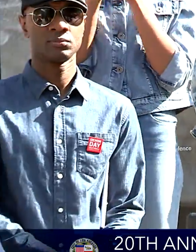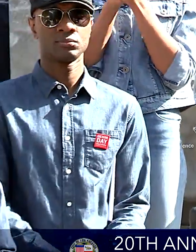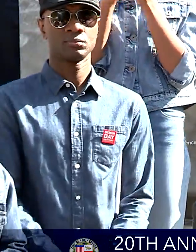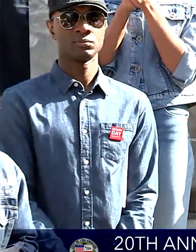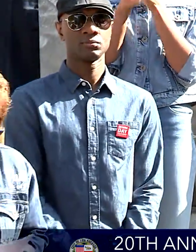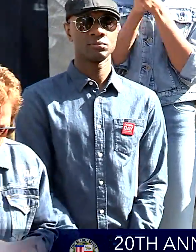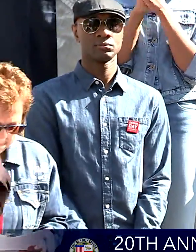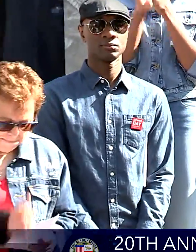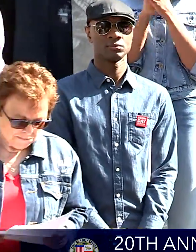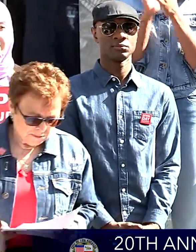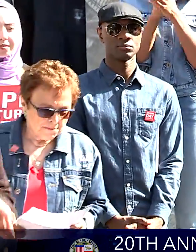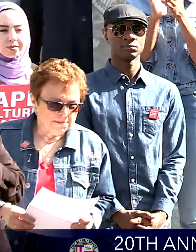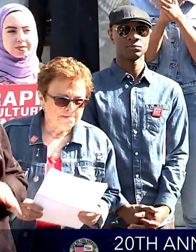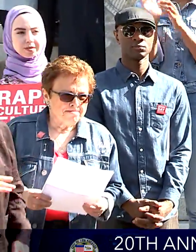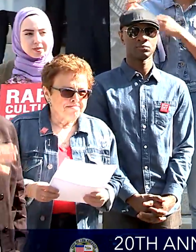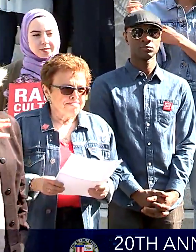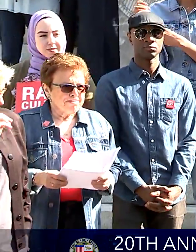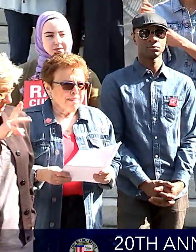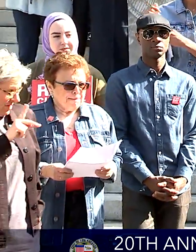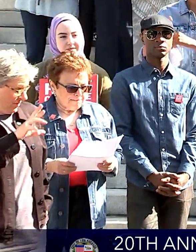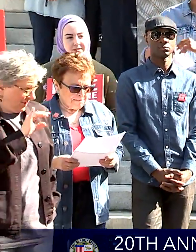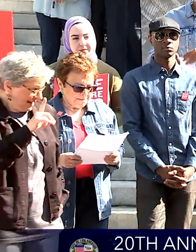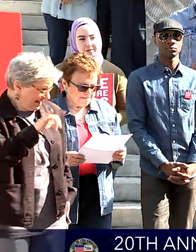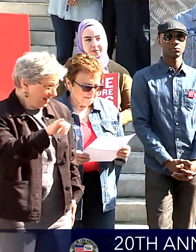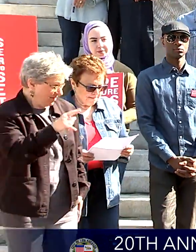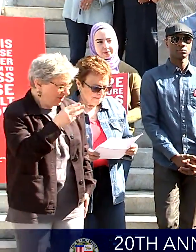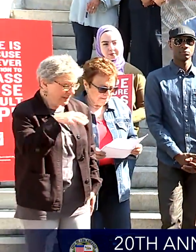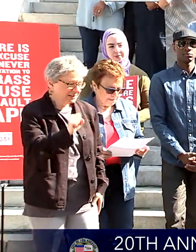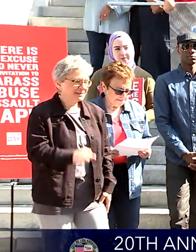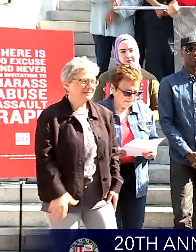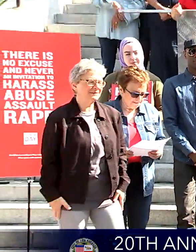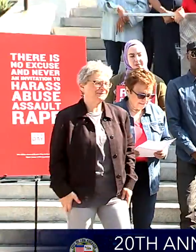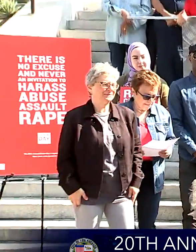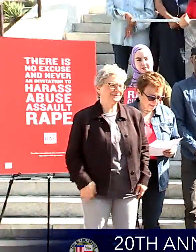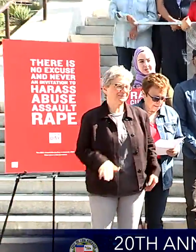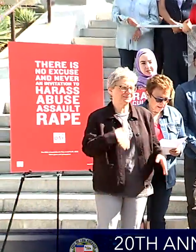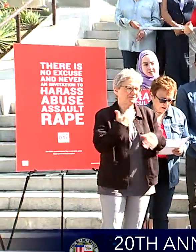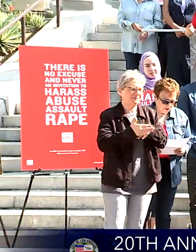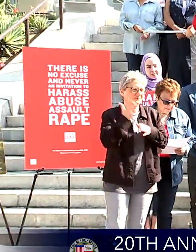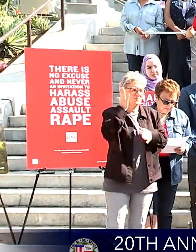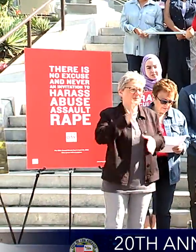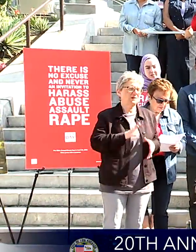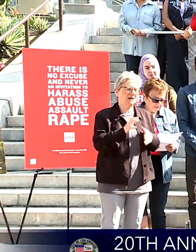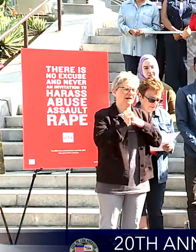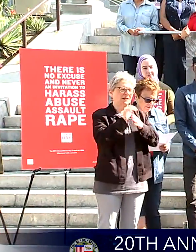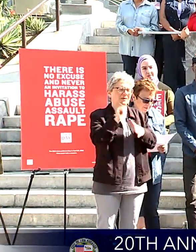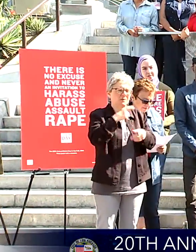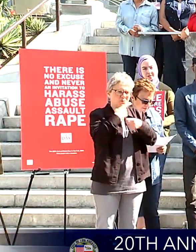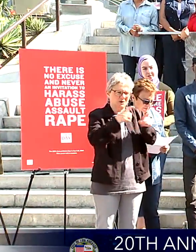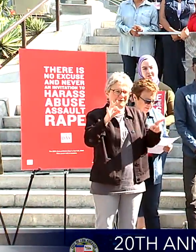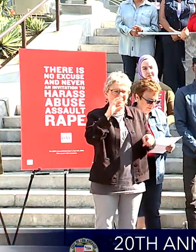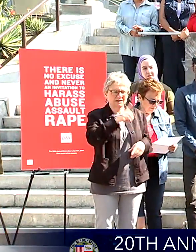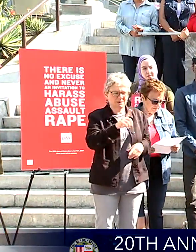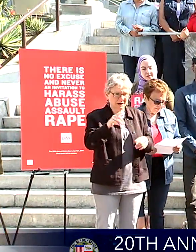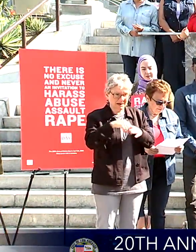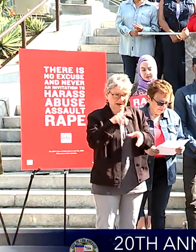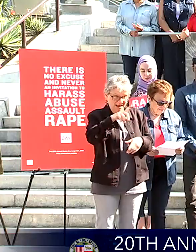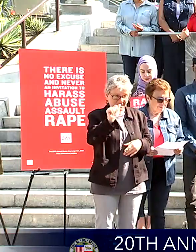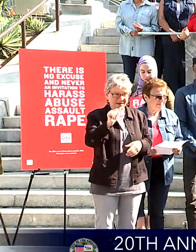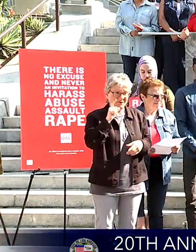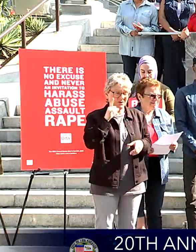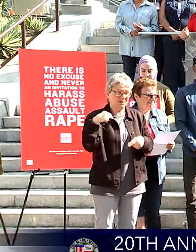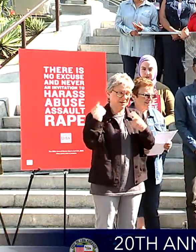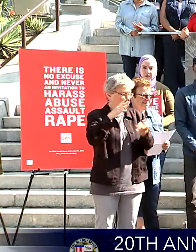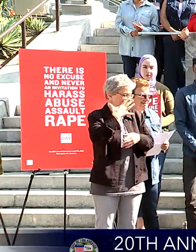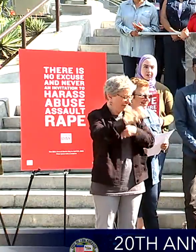Thank you, Supervisor Mark Ridley Thomas. Our next speaker has led the proclamation of Denim Day in LA for